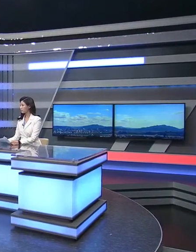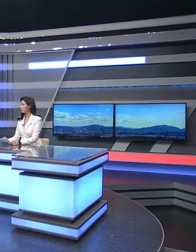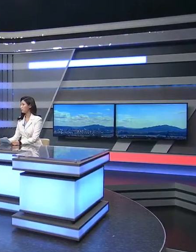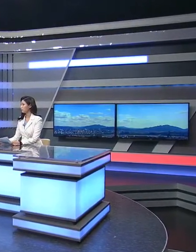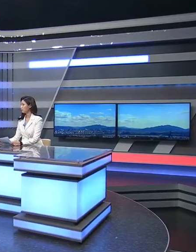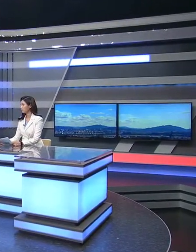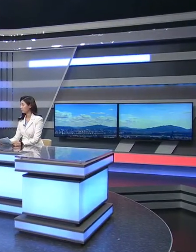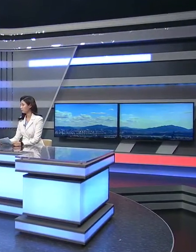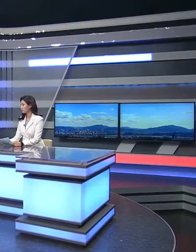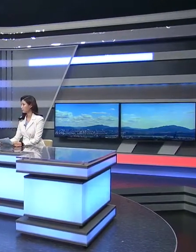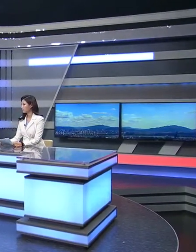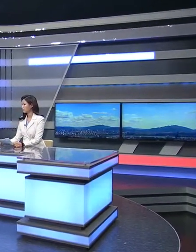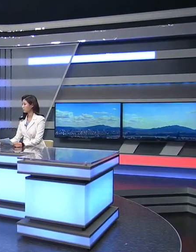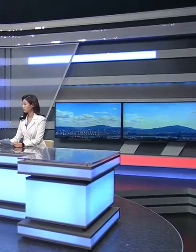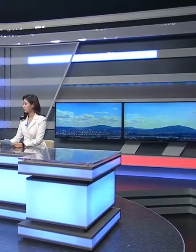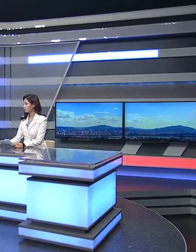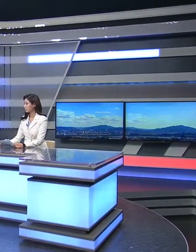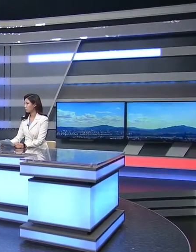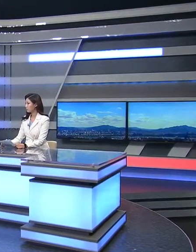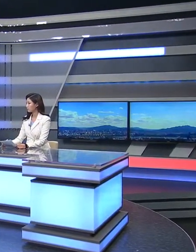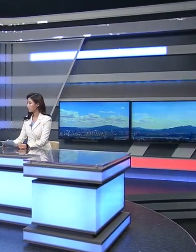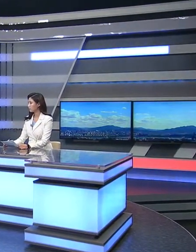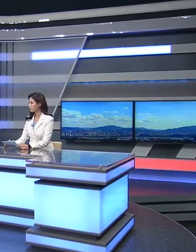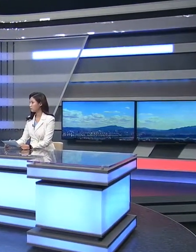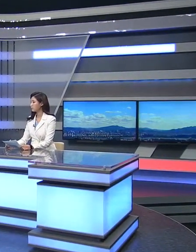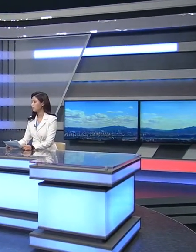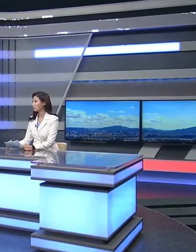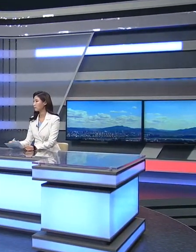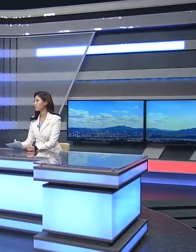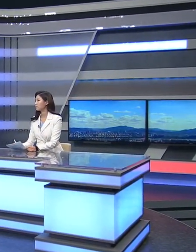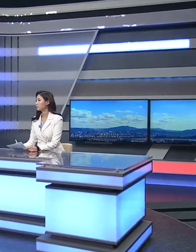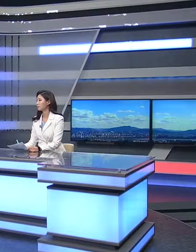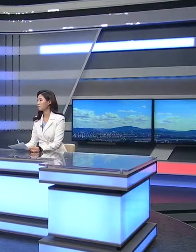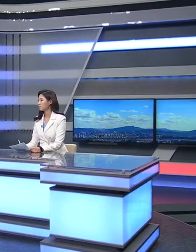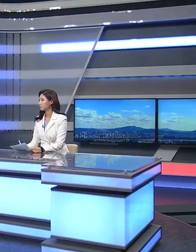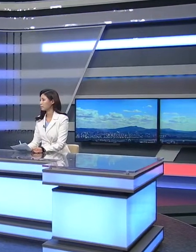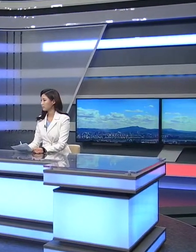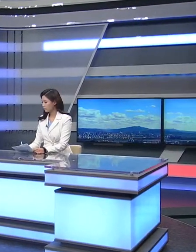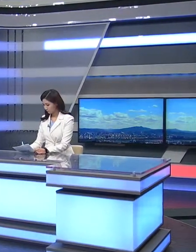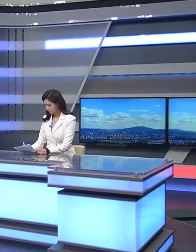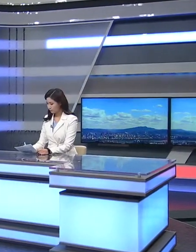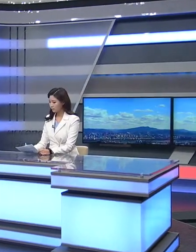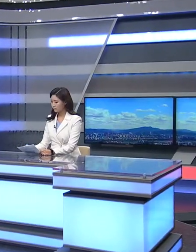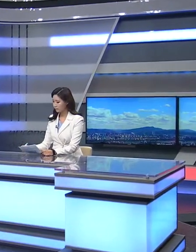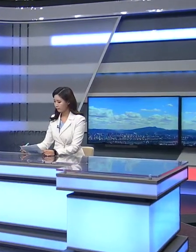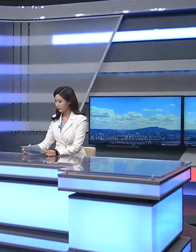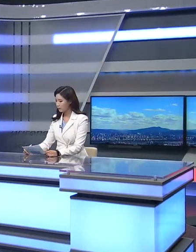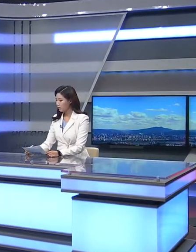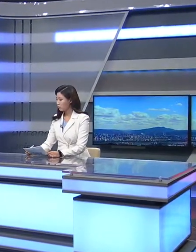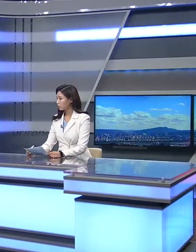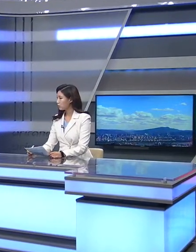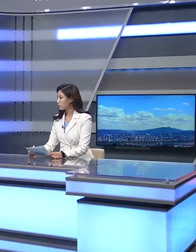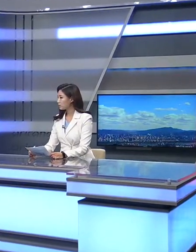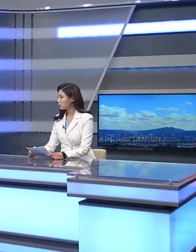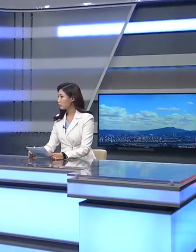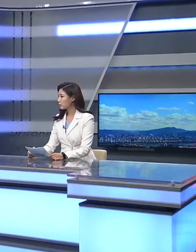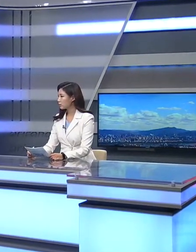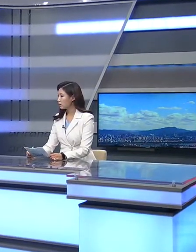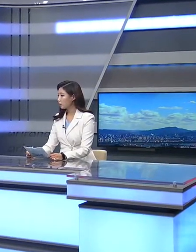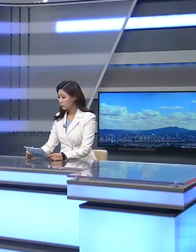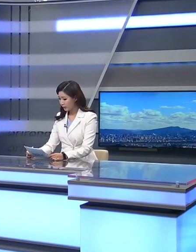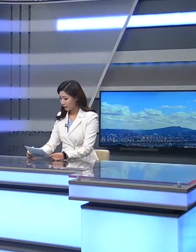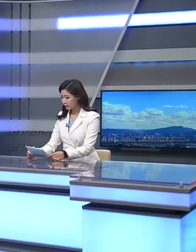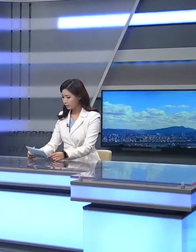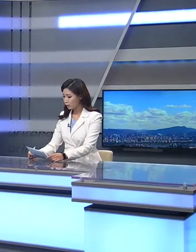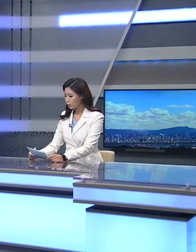Right, that was Kwon Jinuk, Deputy Director General of the Central Disease Control Headquarters, Seoul, with Tuesday's afternoon briefing. What did he have to say? Well, let's start with